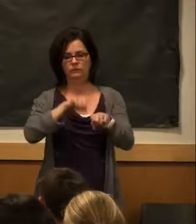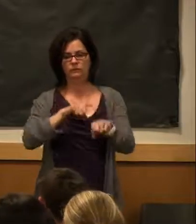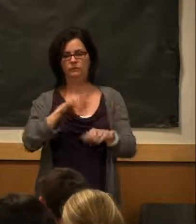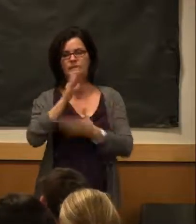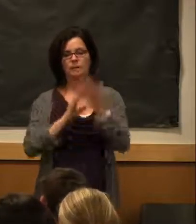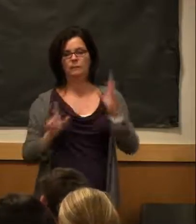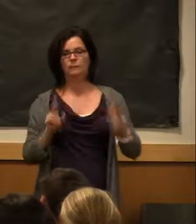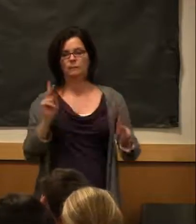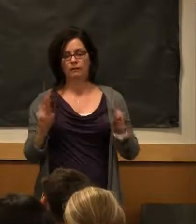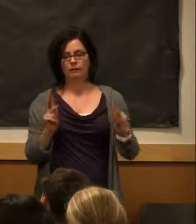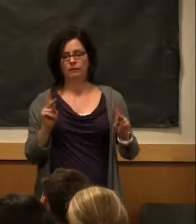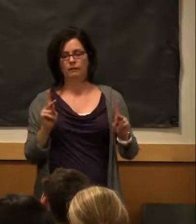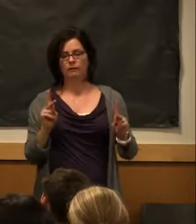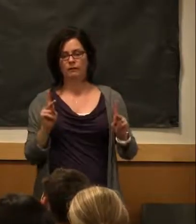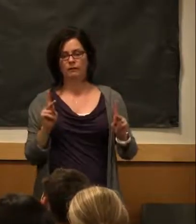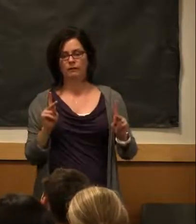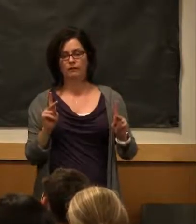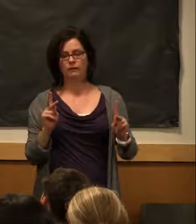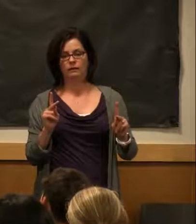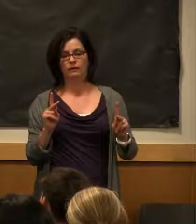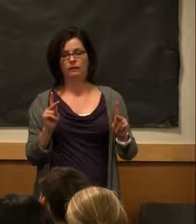Some people